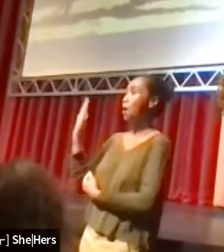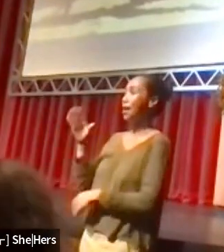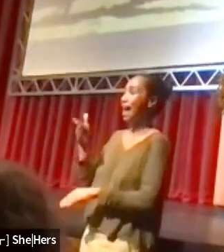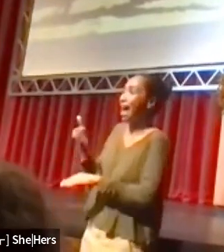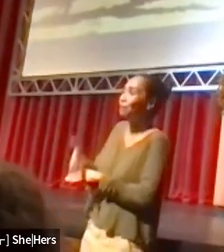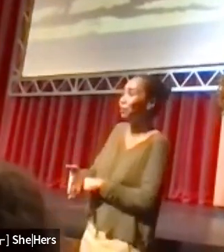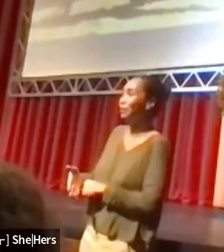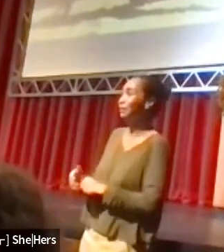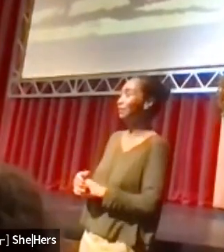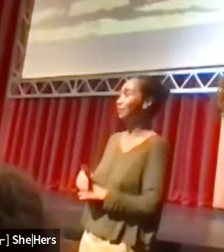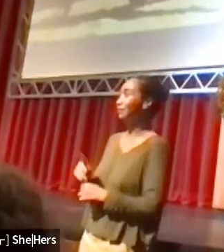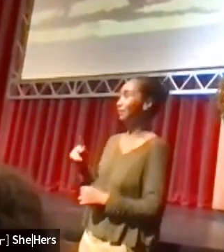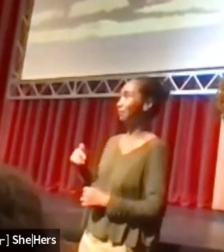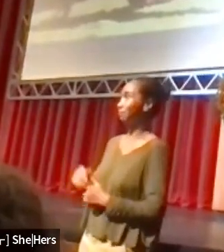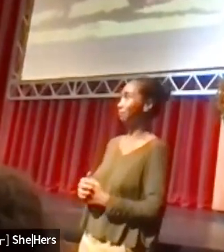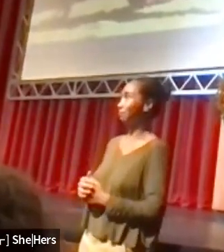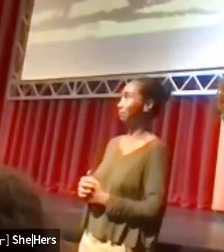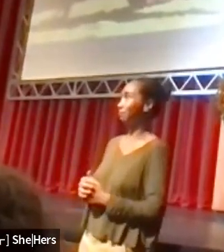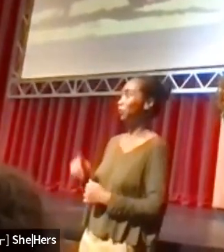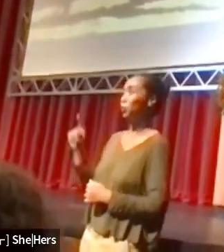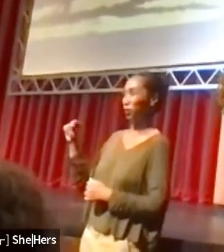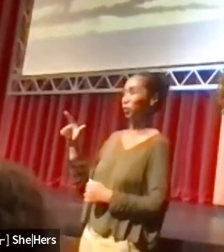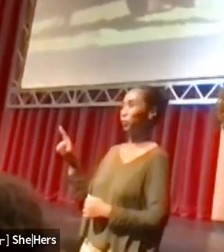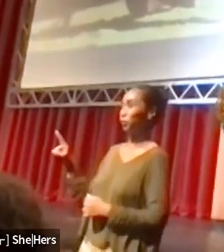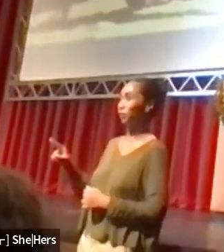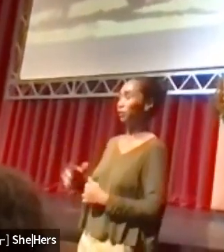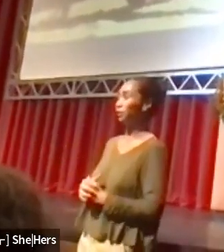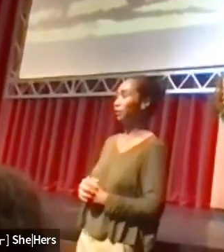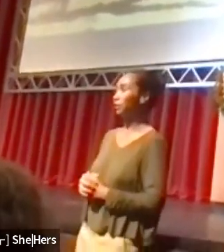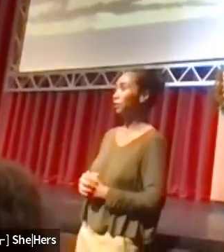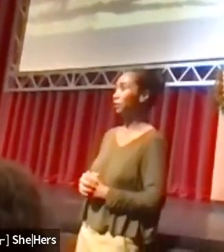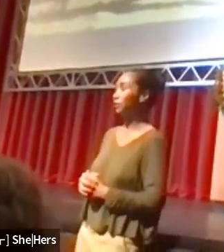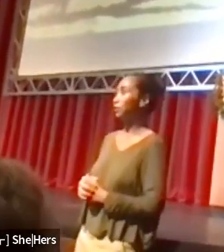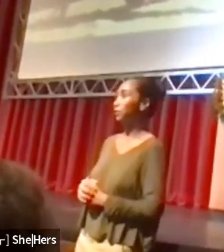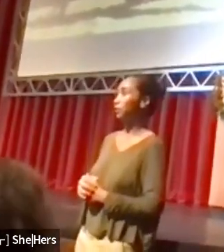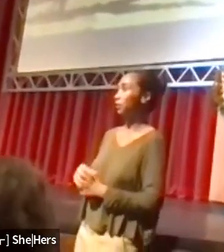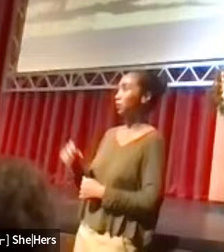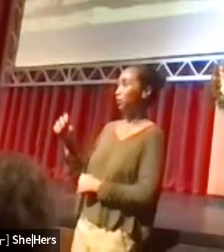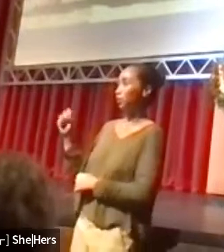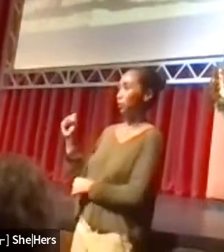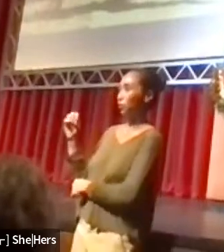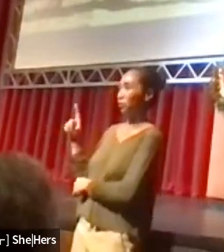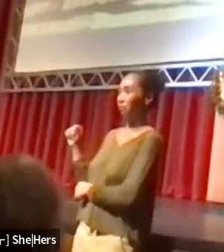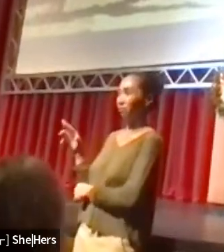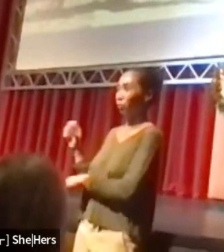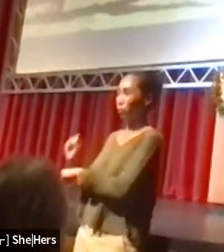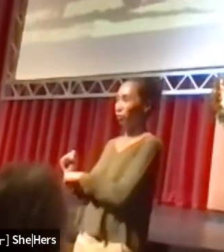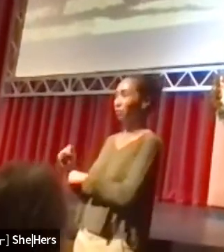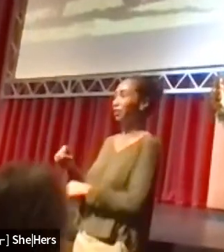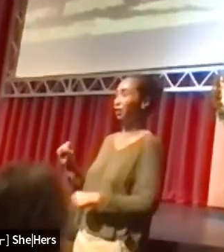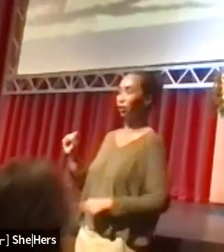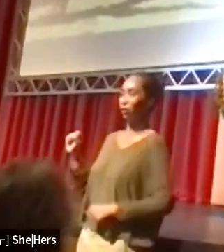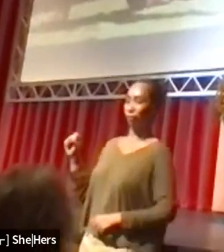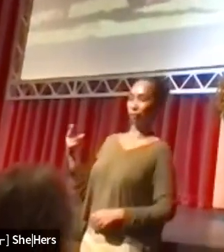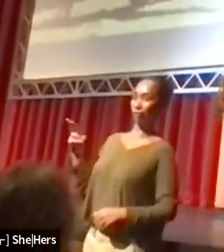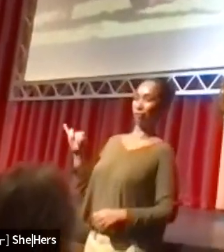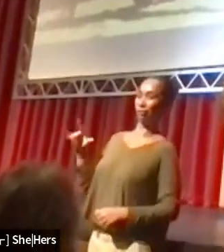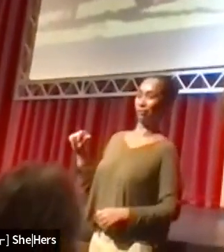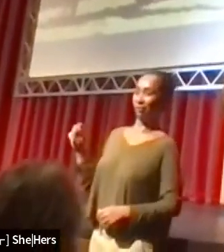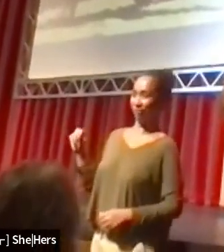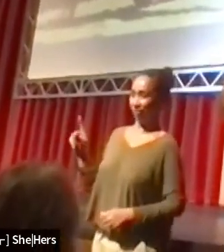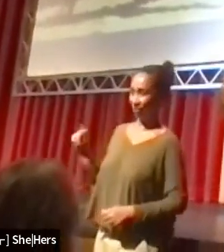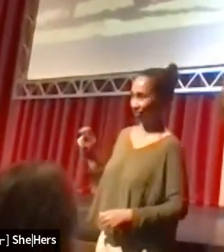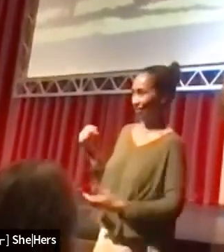After by HIConFest in 2021. A solo work by Tamil Sri Lankan artist